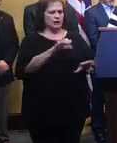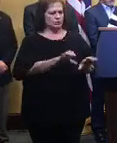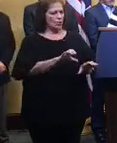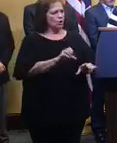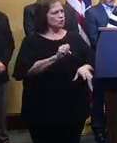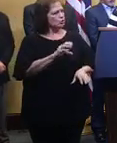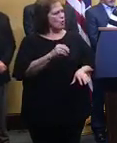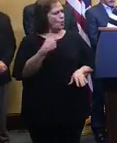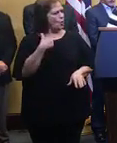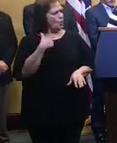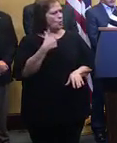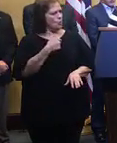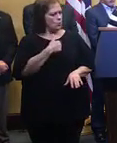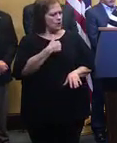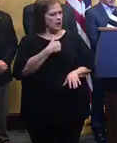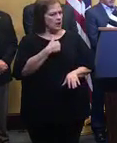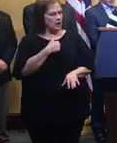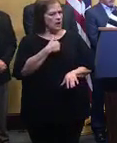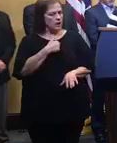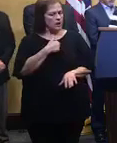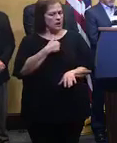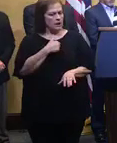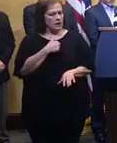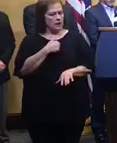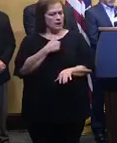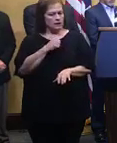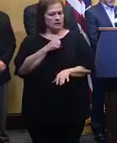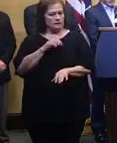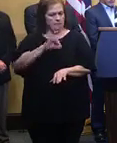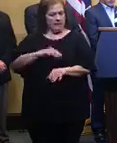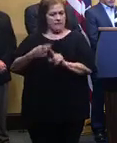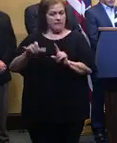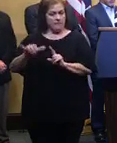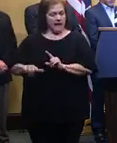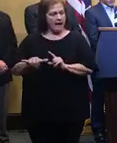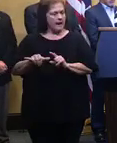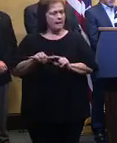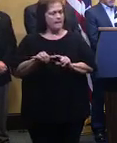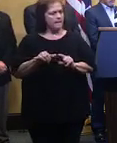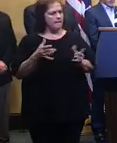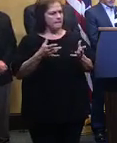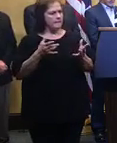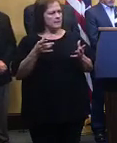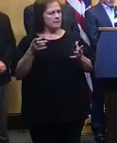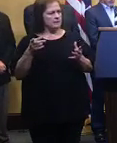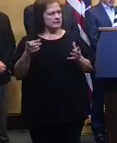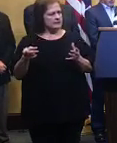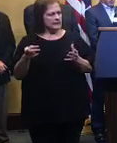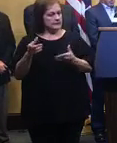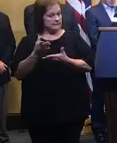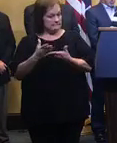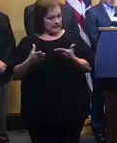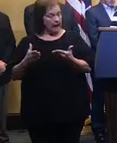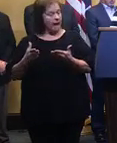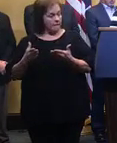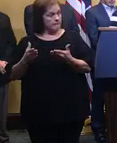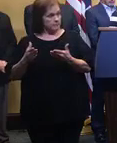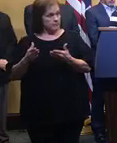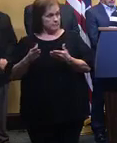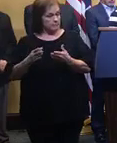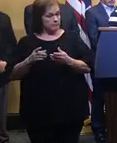benefiting holistically from it. But then at the same time, they're contributing, some are contributing